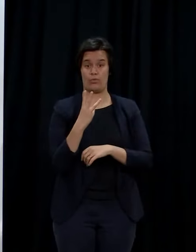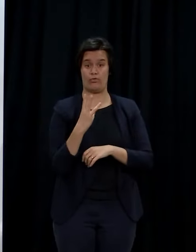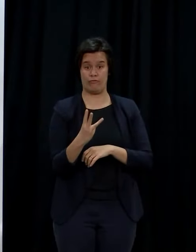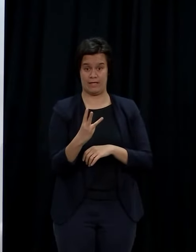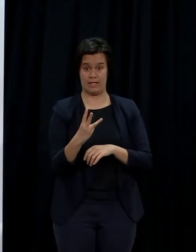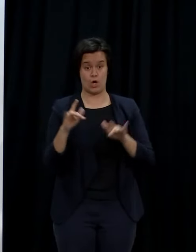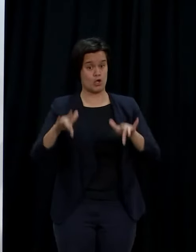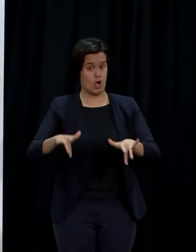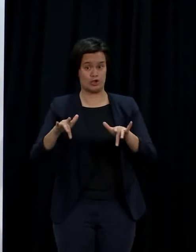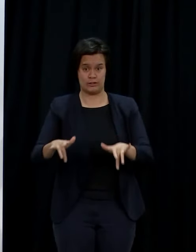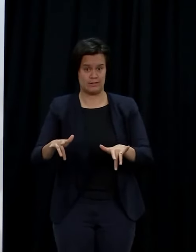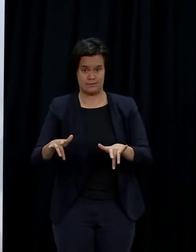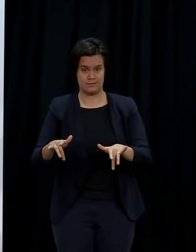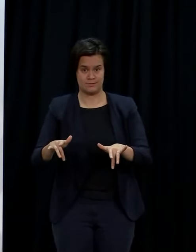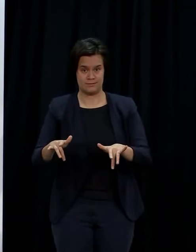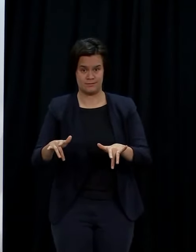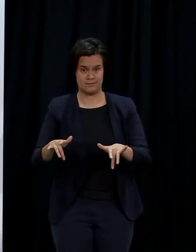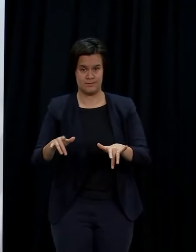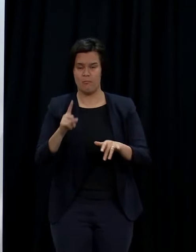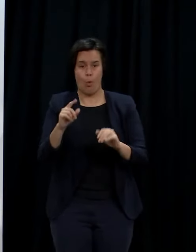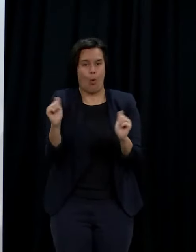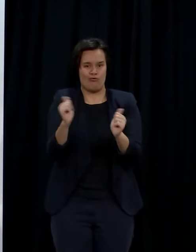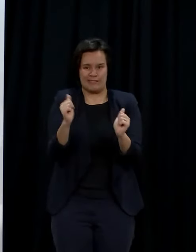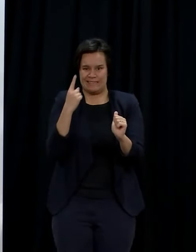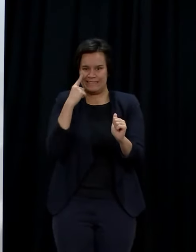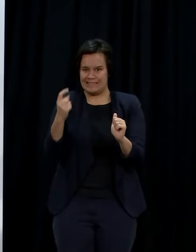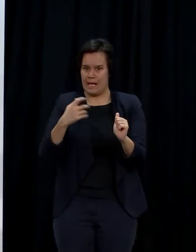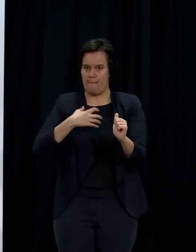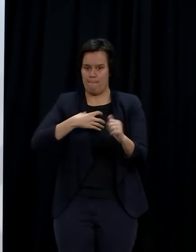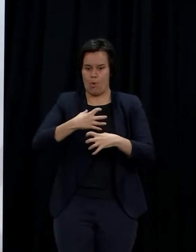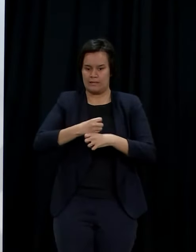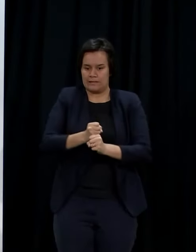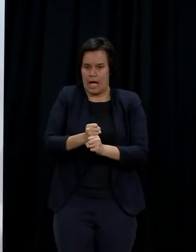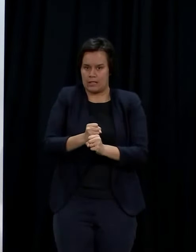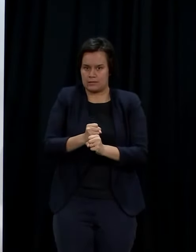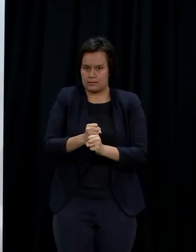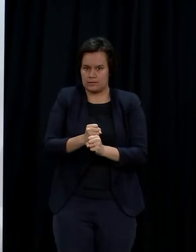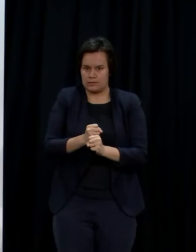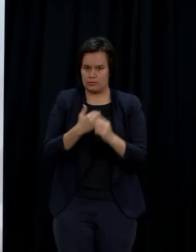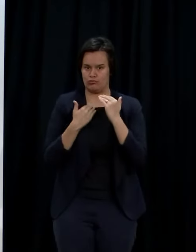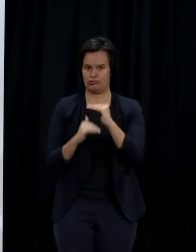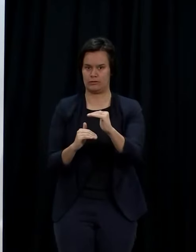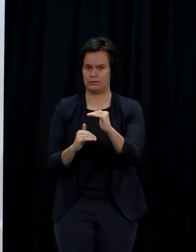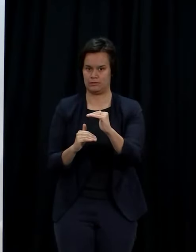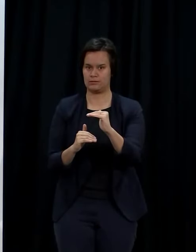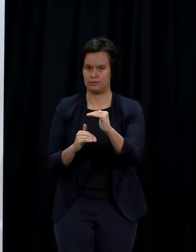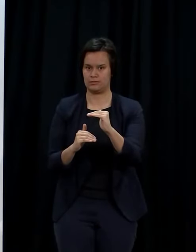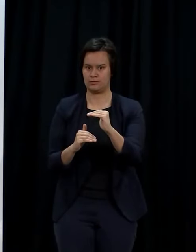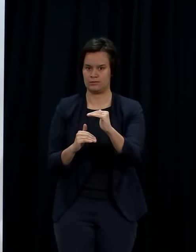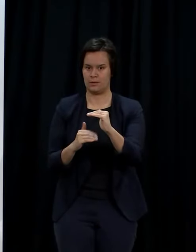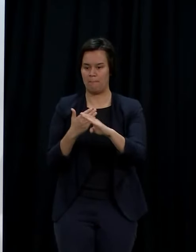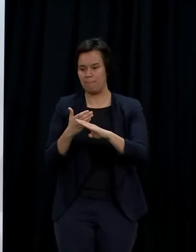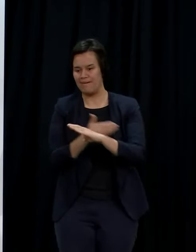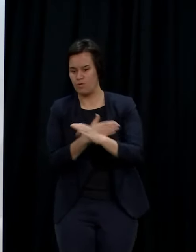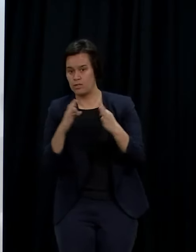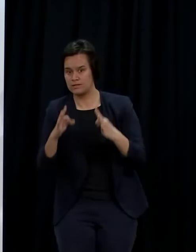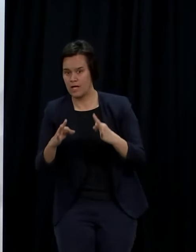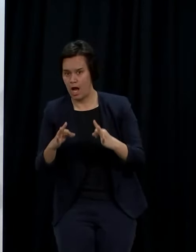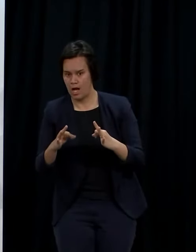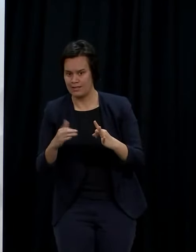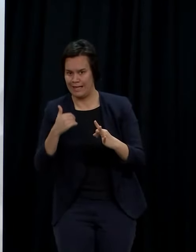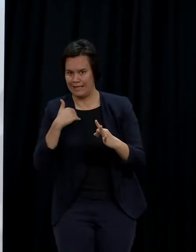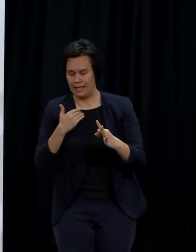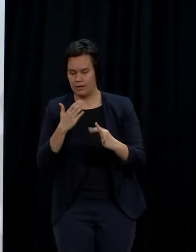a higher bar than perhaps we would have before. So you can see for the South Island, no cases, and just as an example,